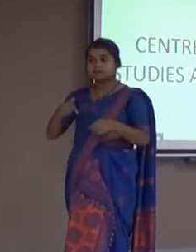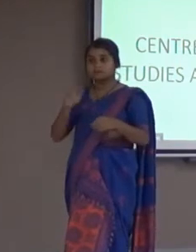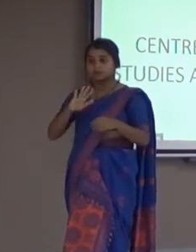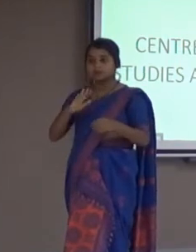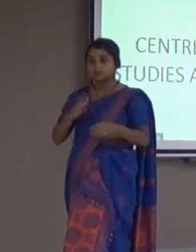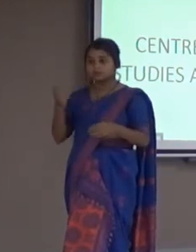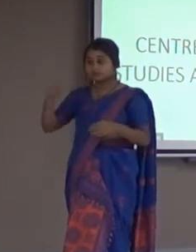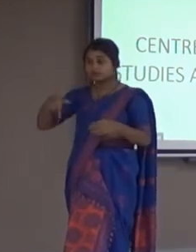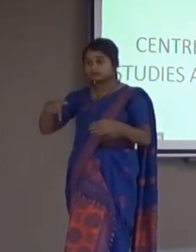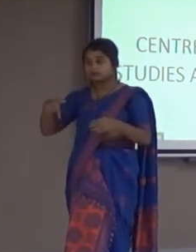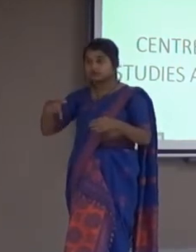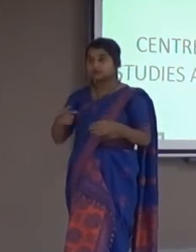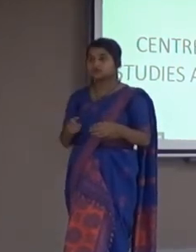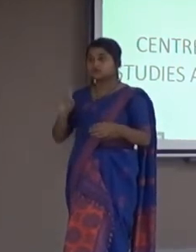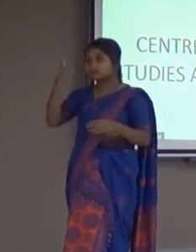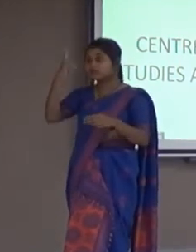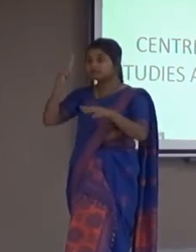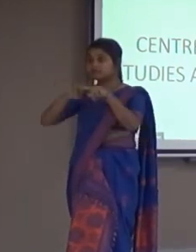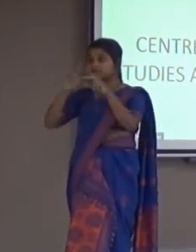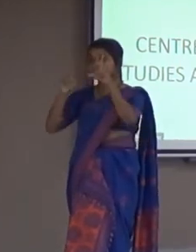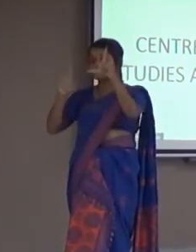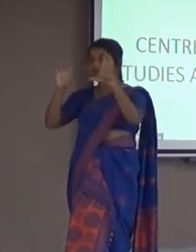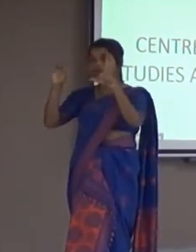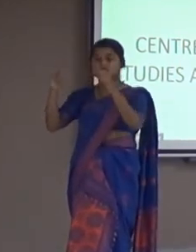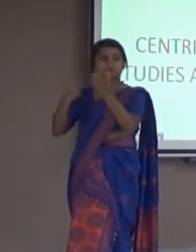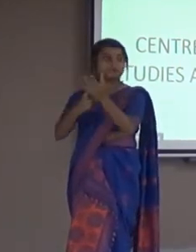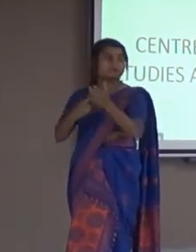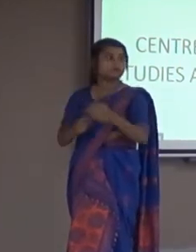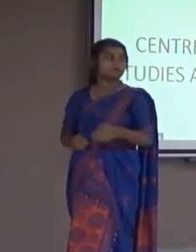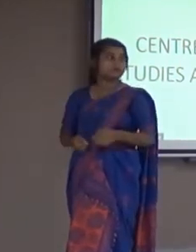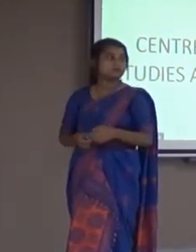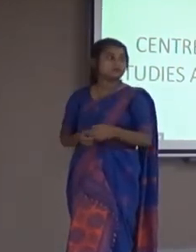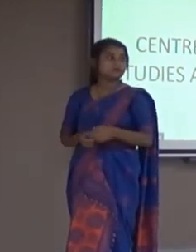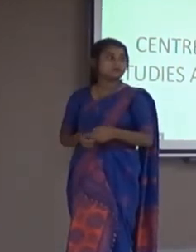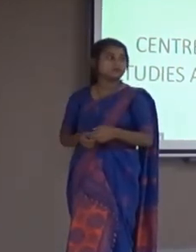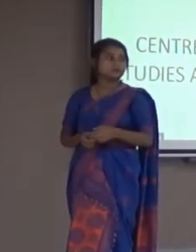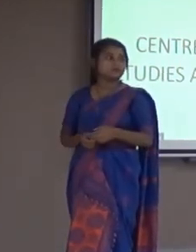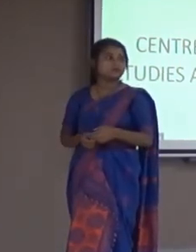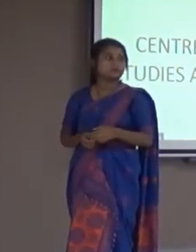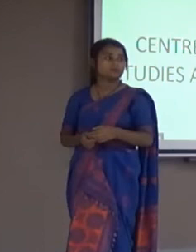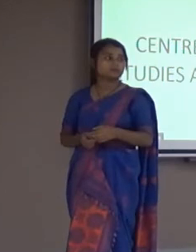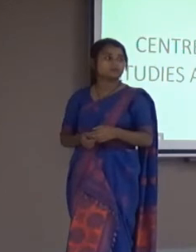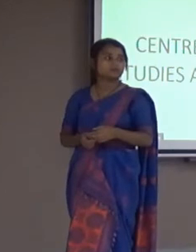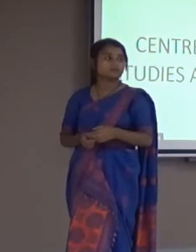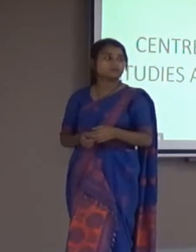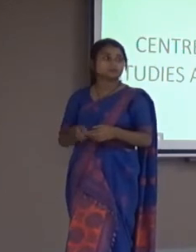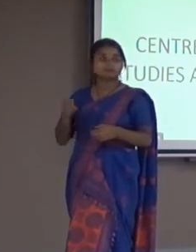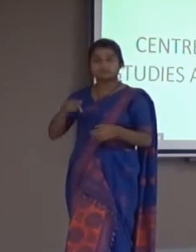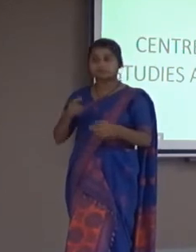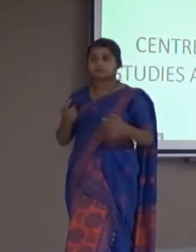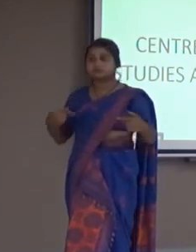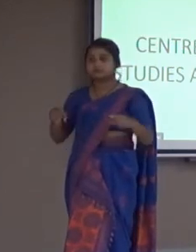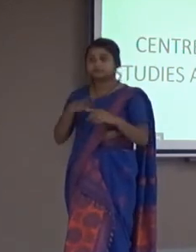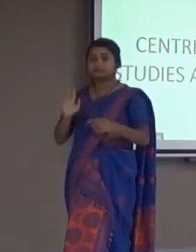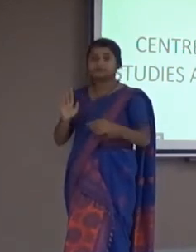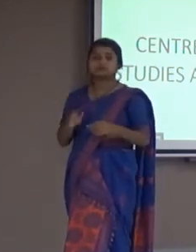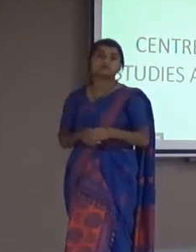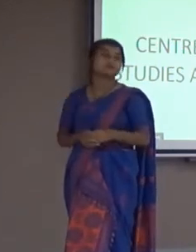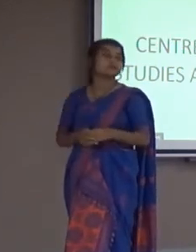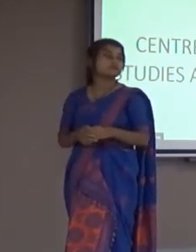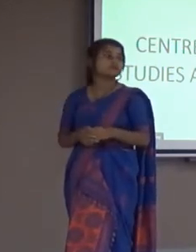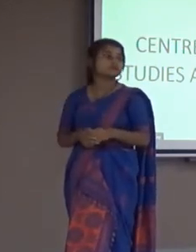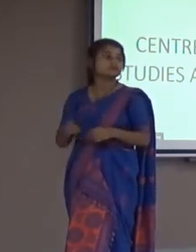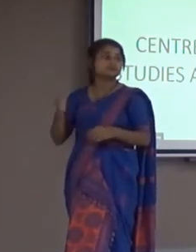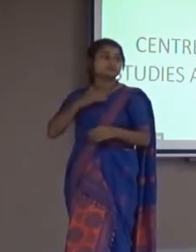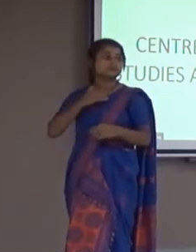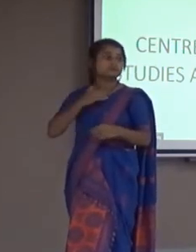floor. We are provided, this is under DCSA's observation when the program is going on. So we need